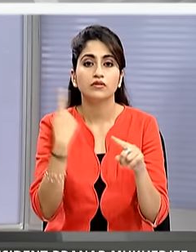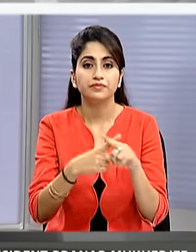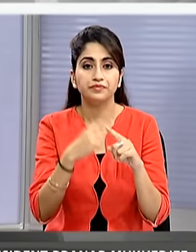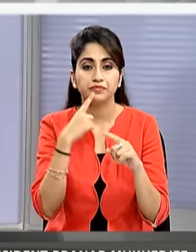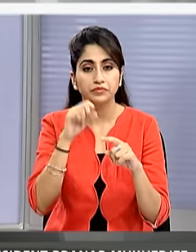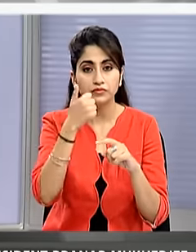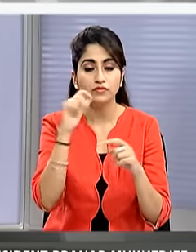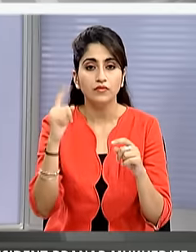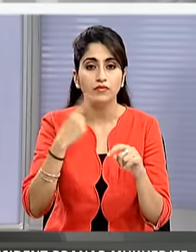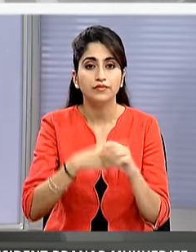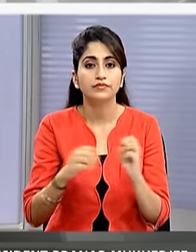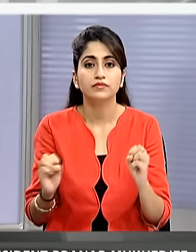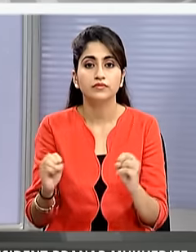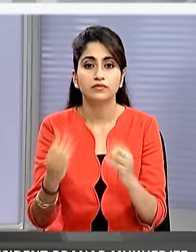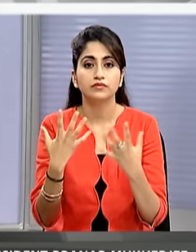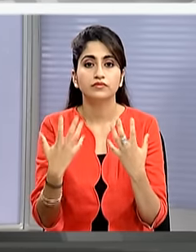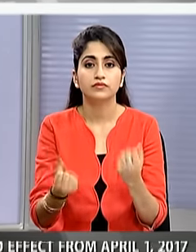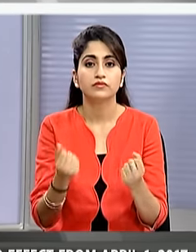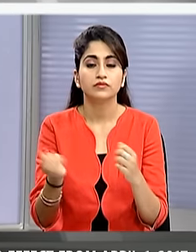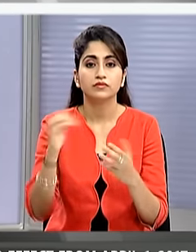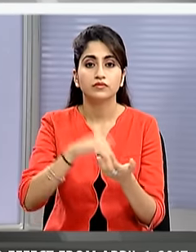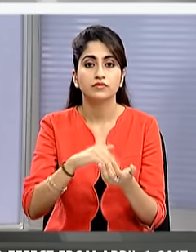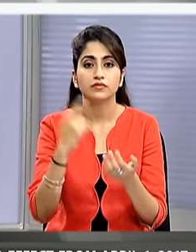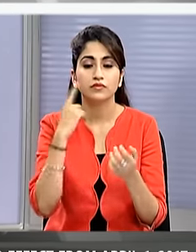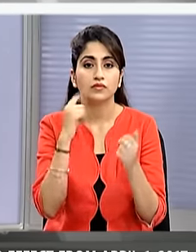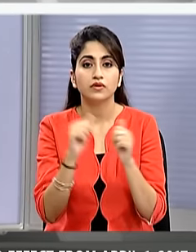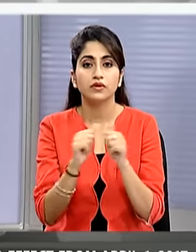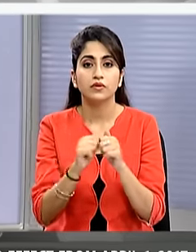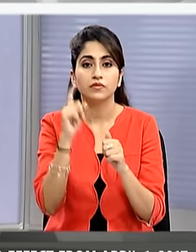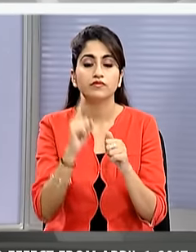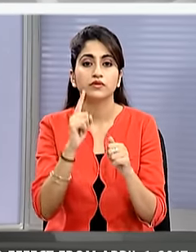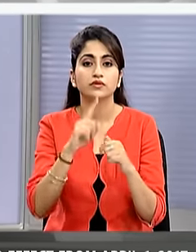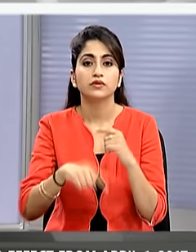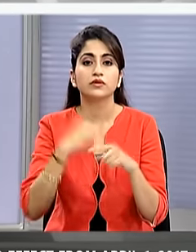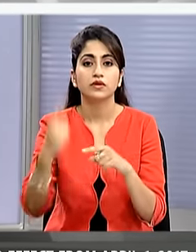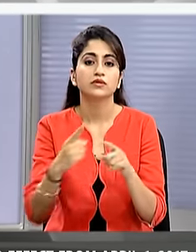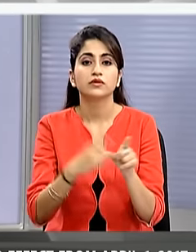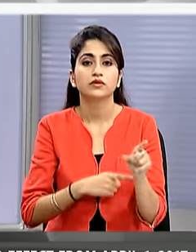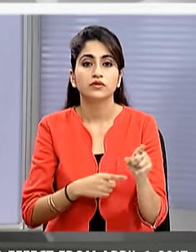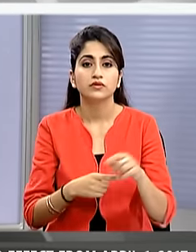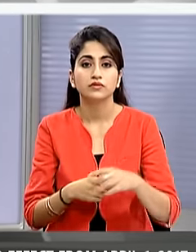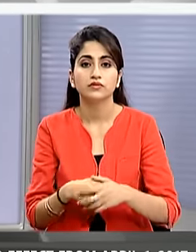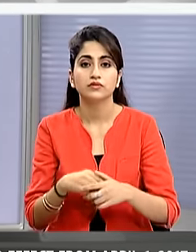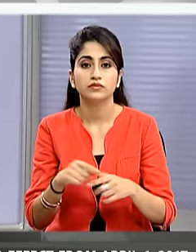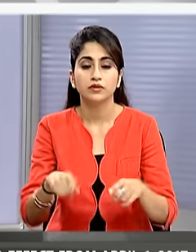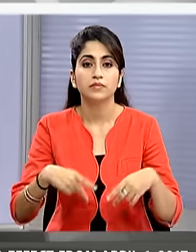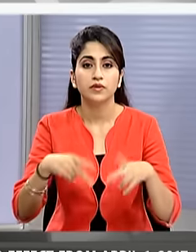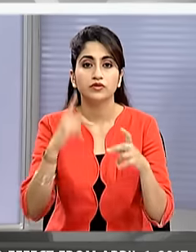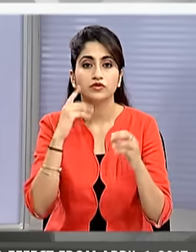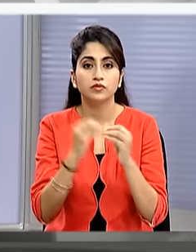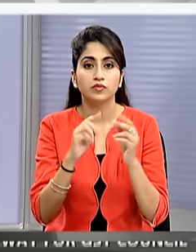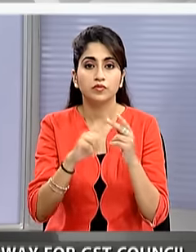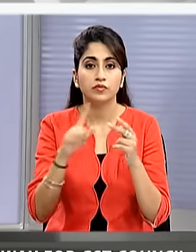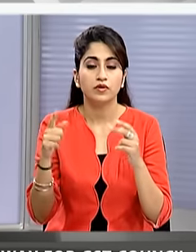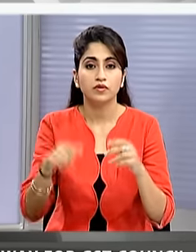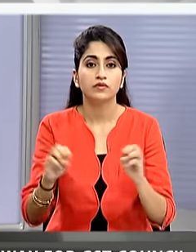a new indirect tax regime which the centre wants it to come into effect from 1st of April next year. The passage of the